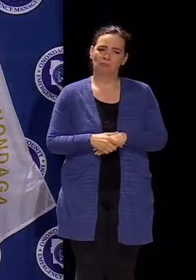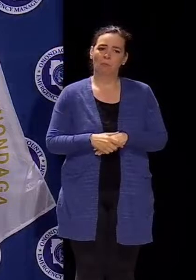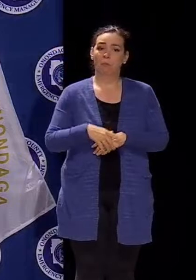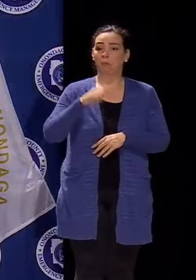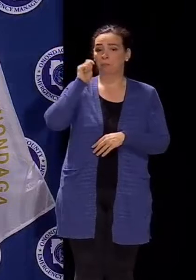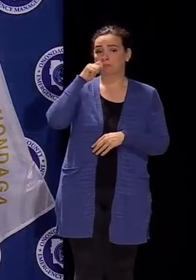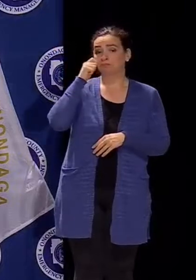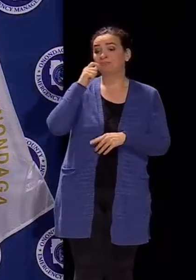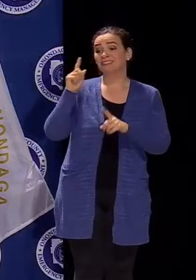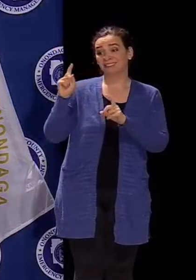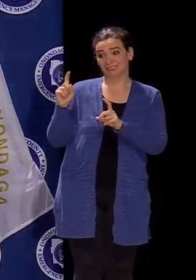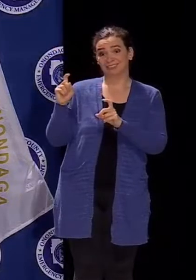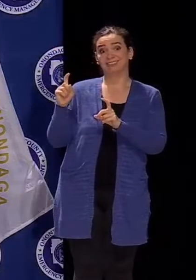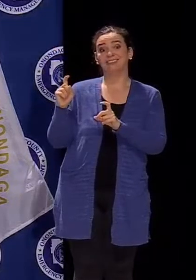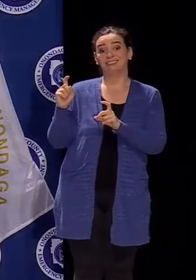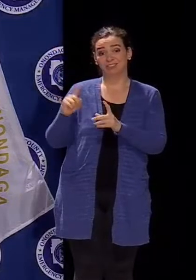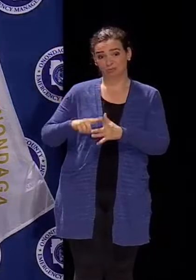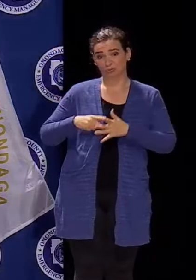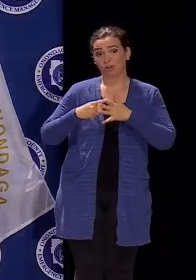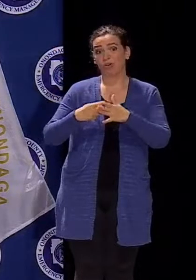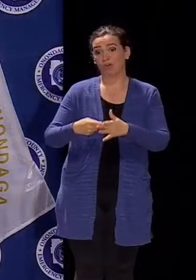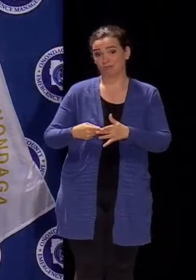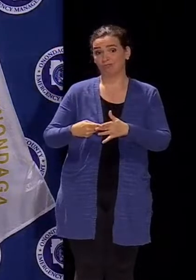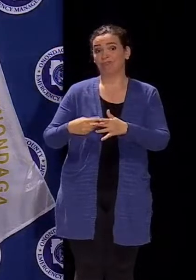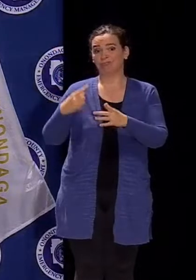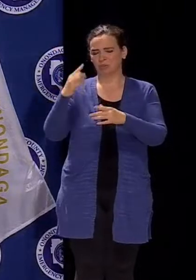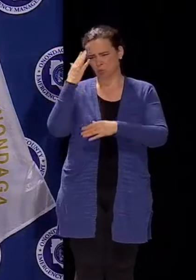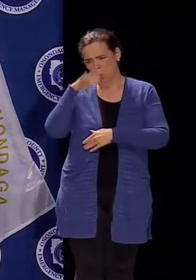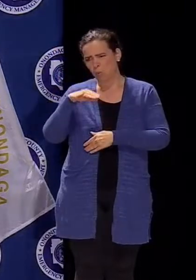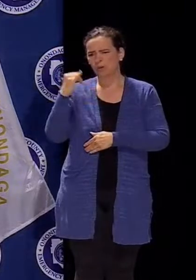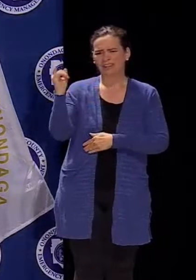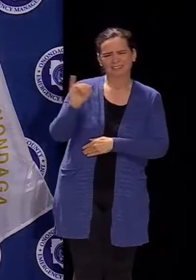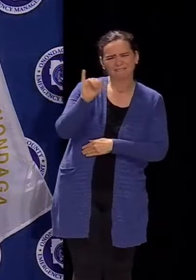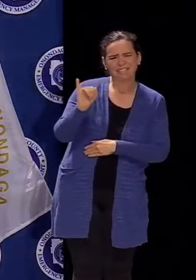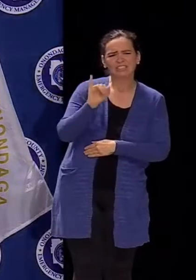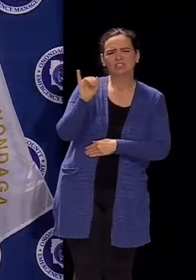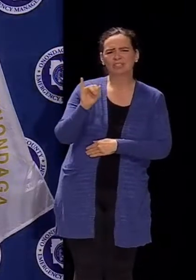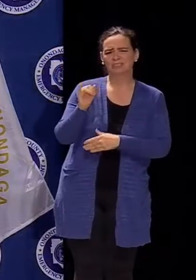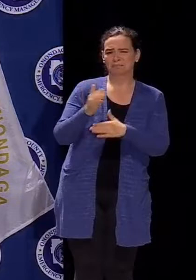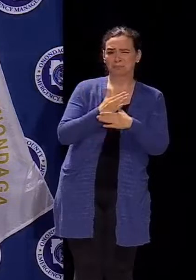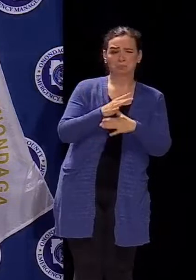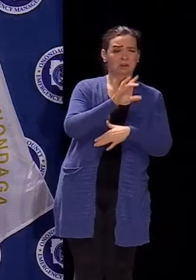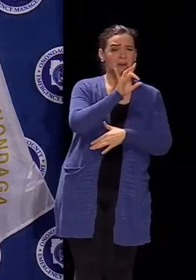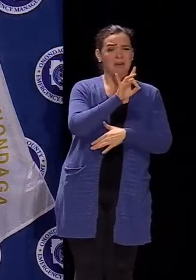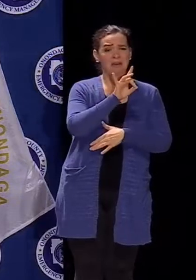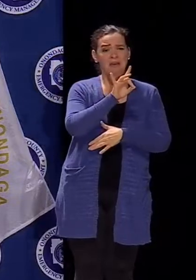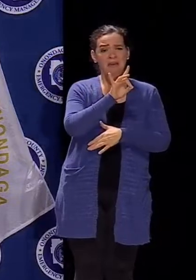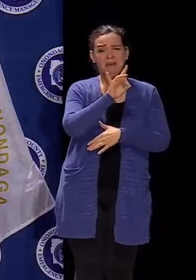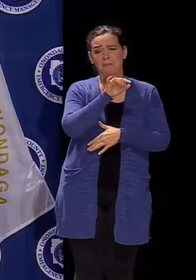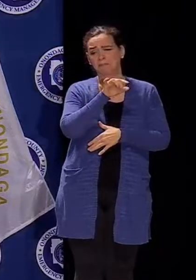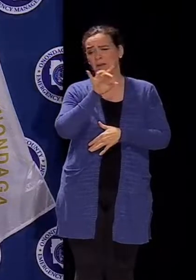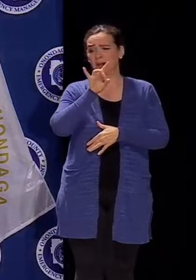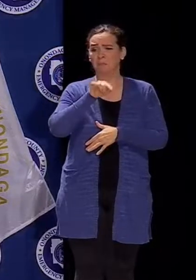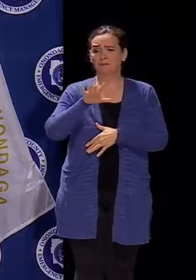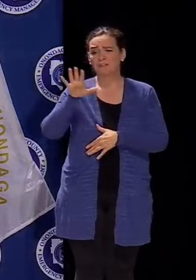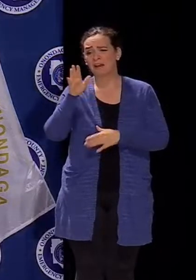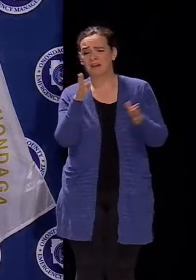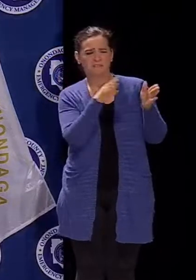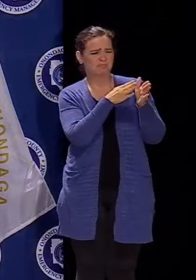before this all started, remember our infection rates between 8 and 8.5 for symptomatic testing with just